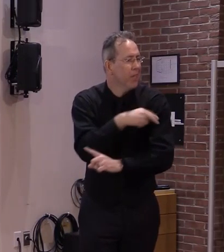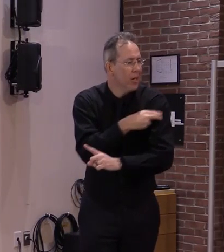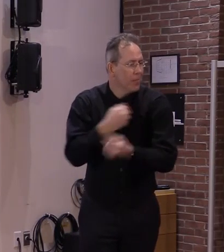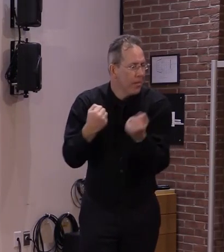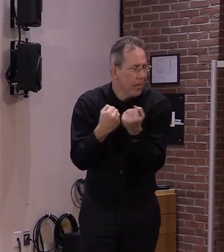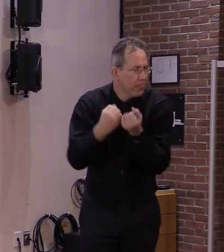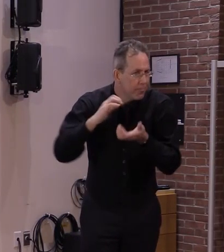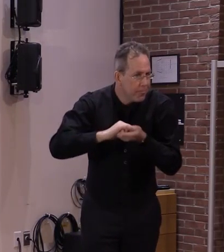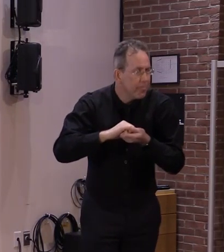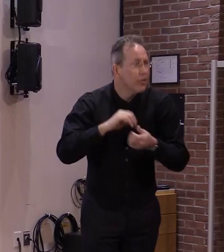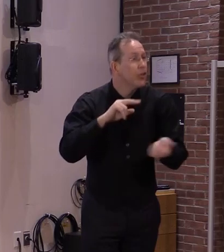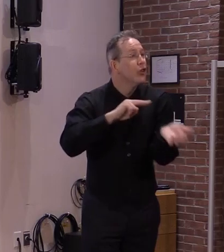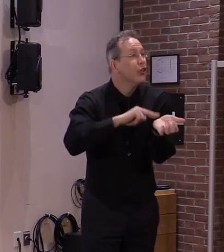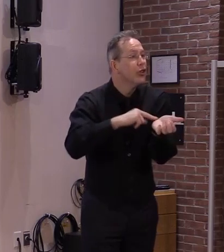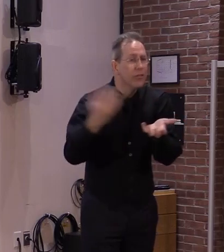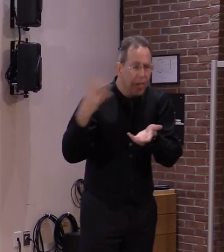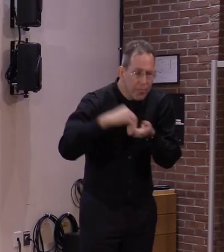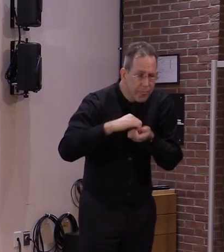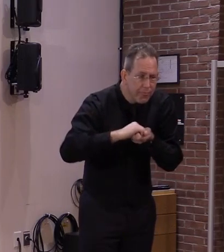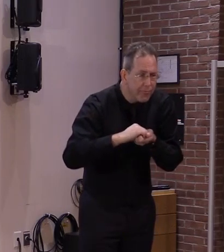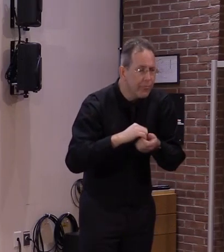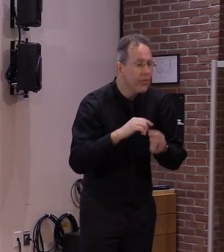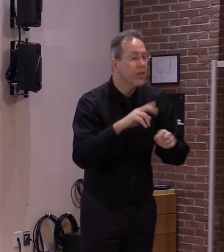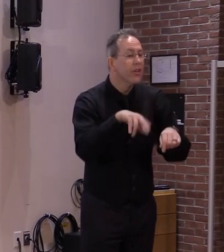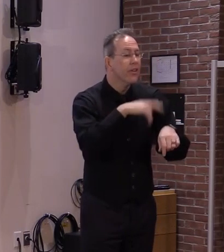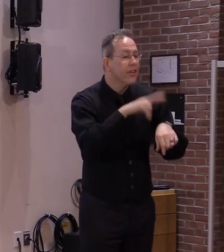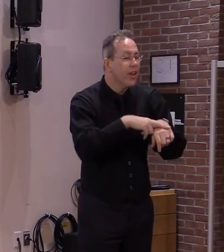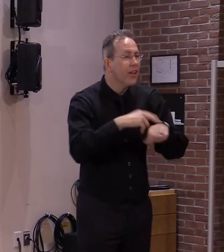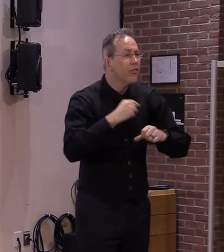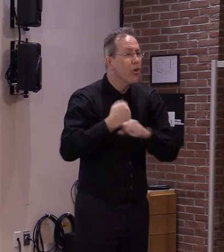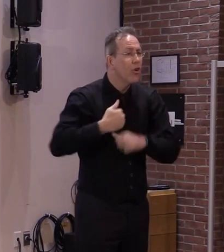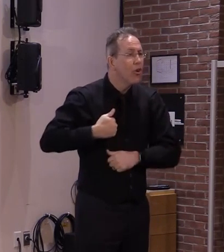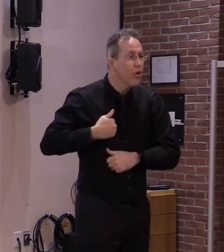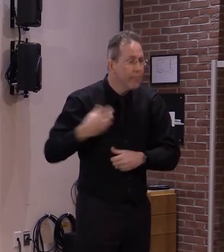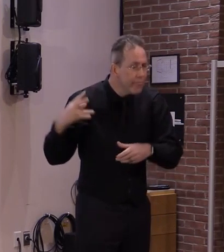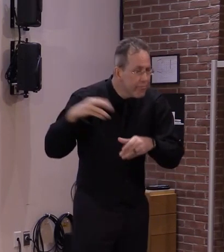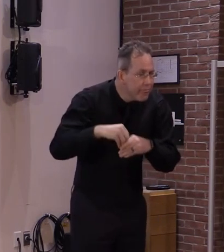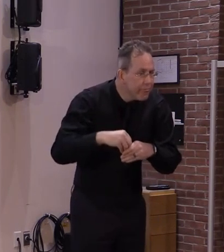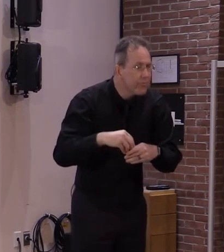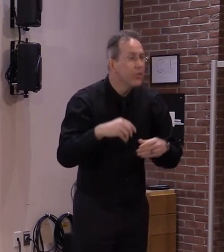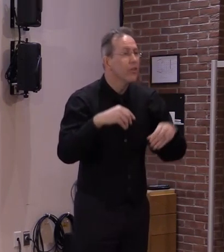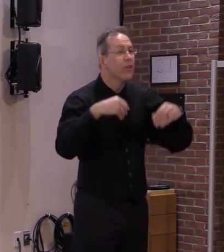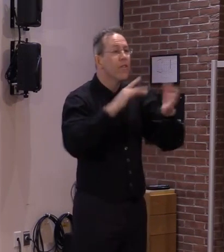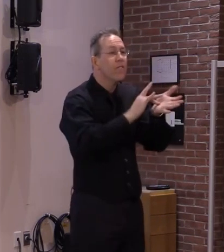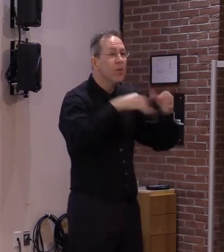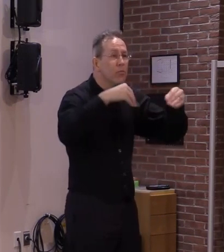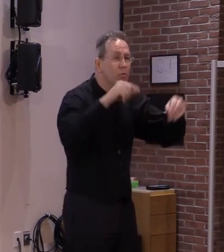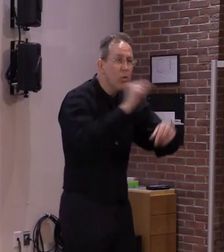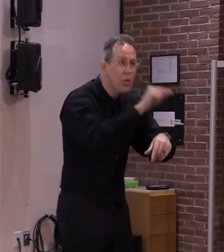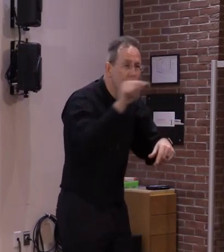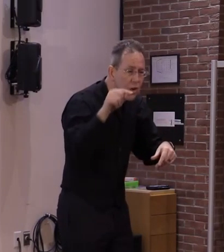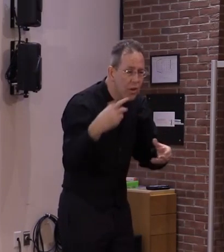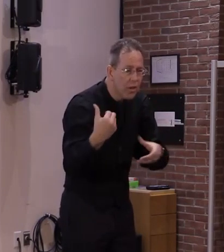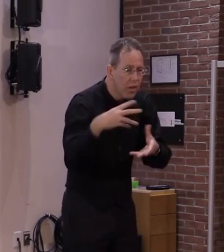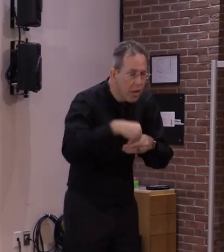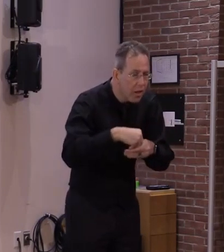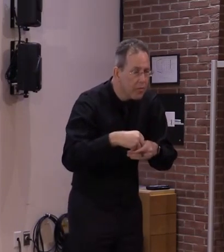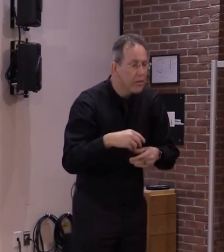Guard, pharmacies, home health agencies, EMS, area agencies on